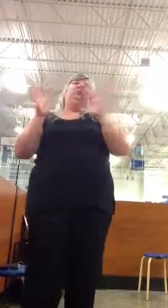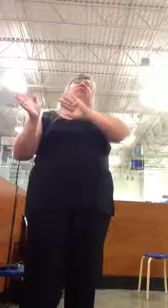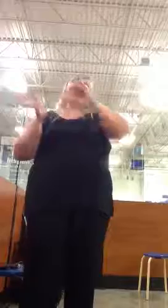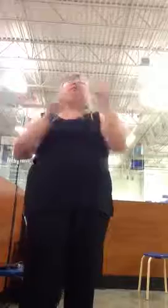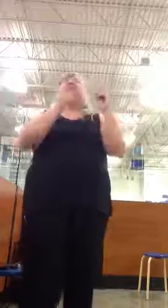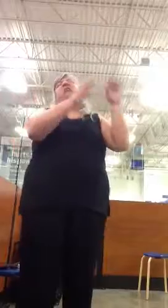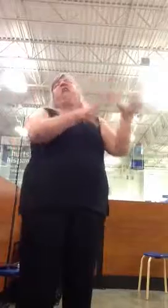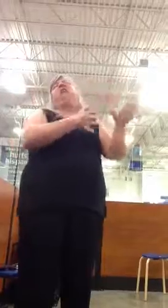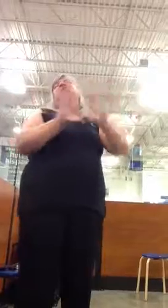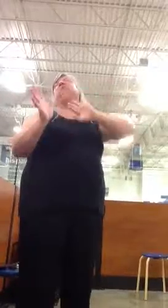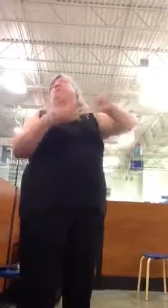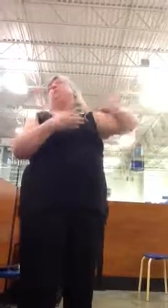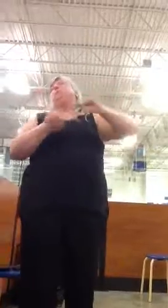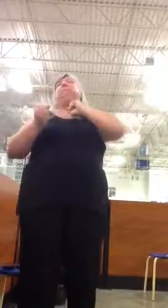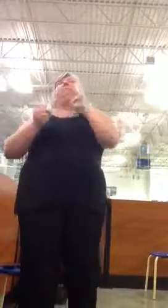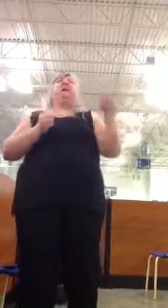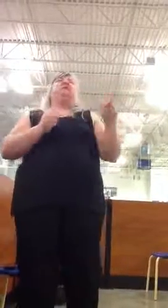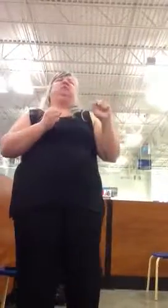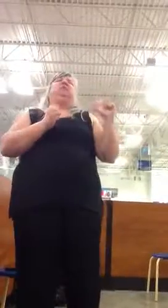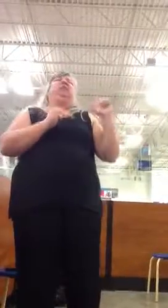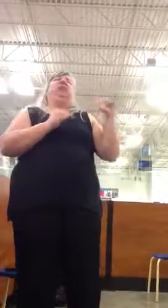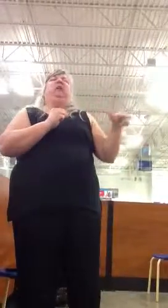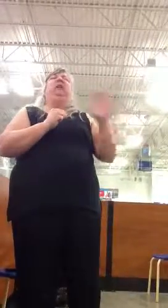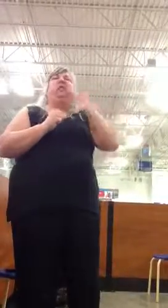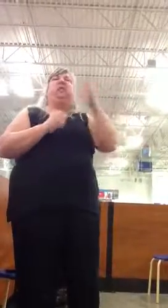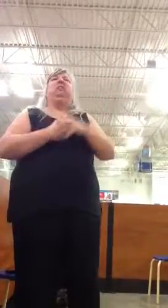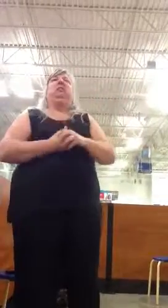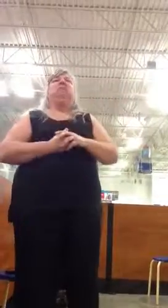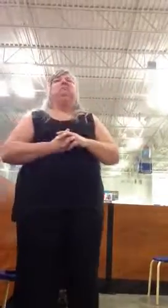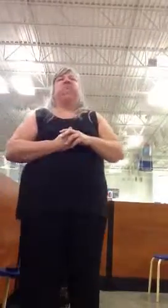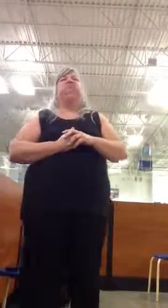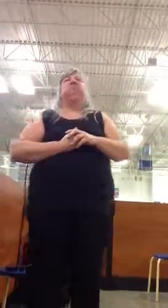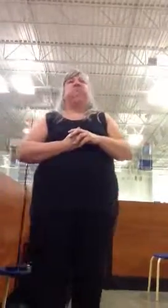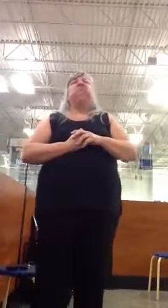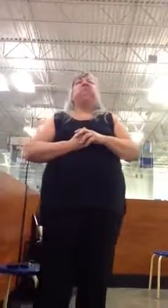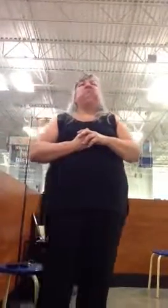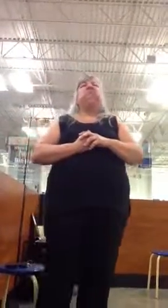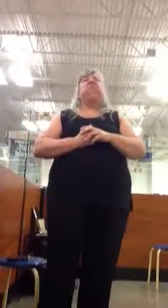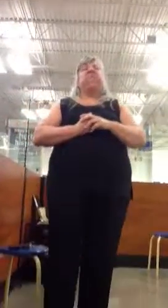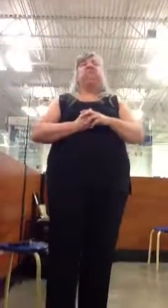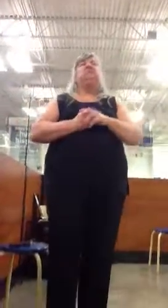Okay? Alright, so number 6.